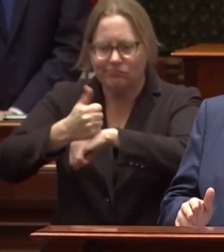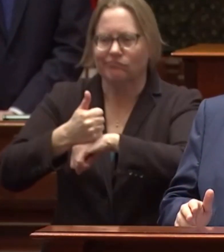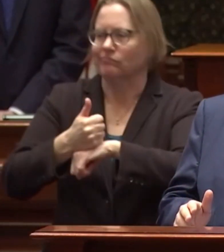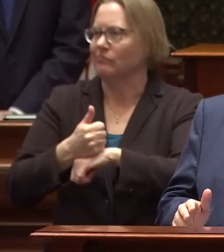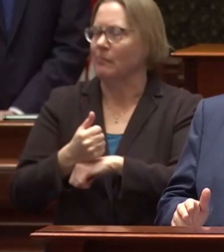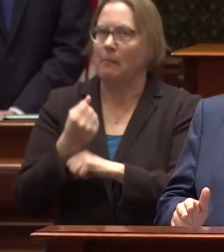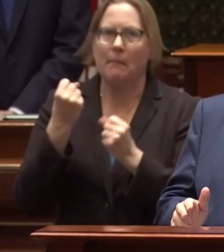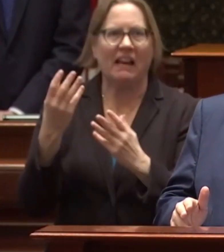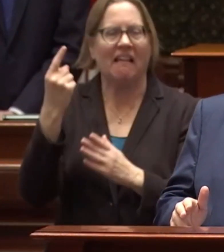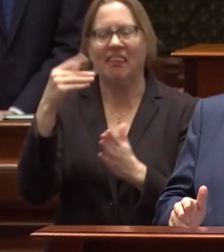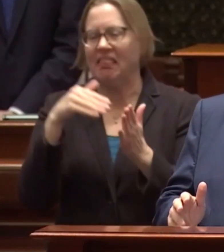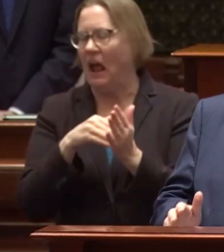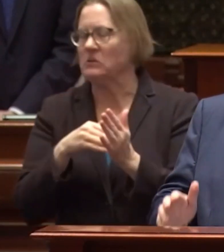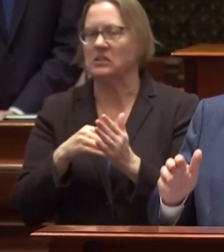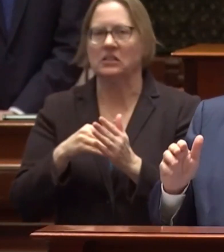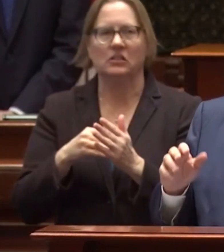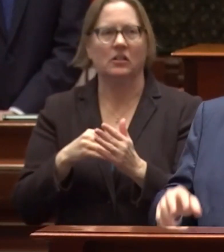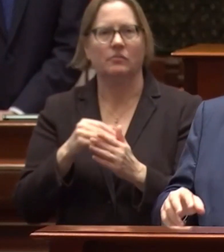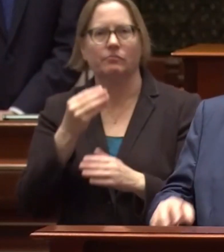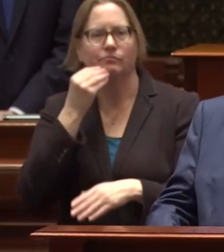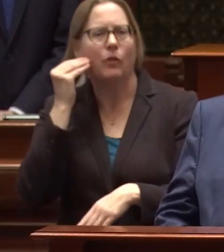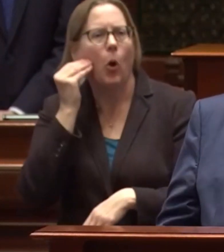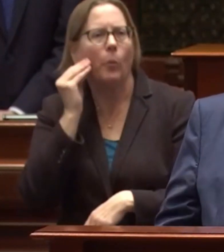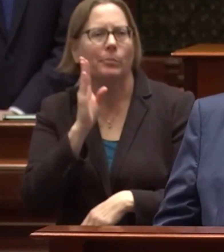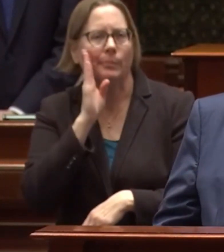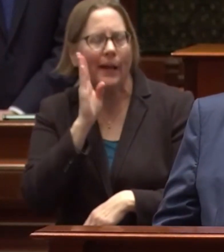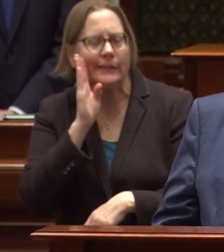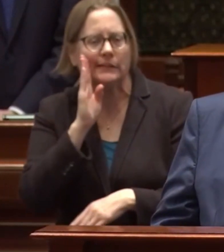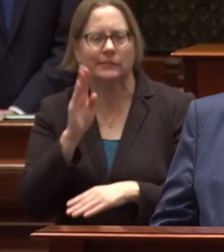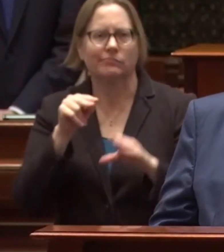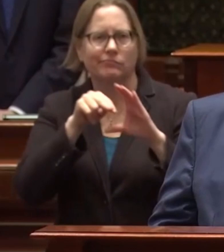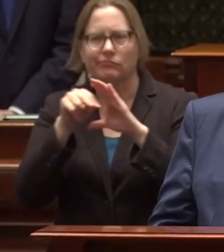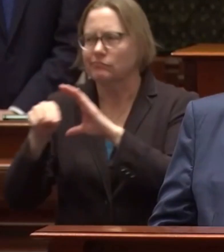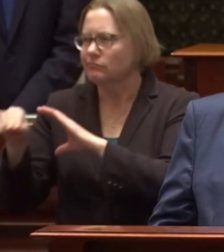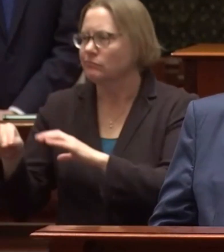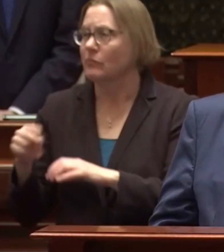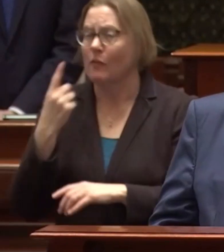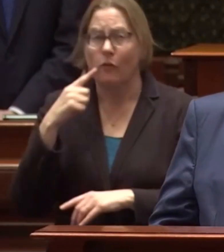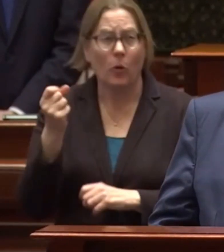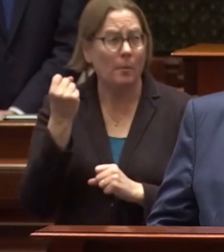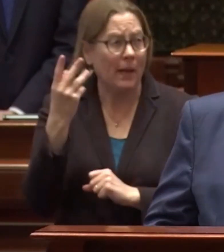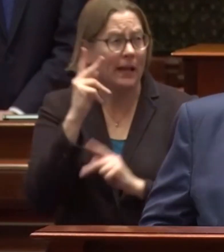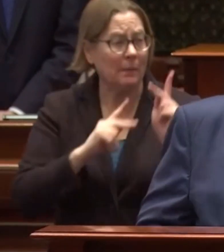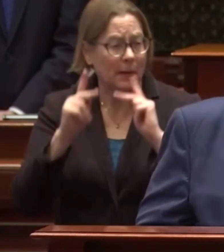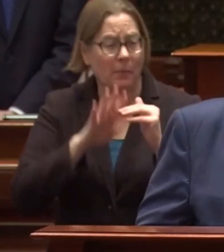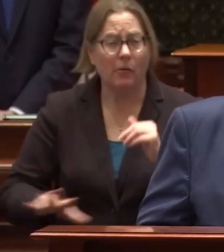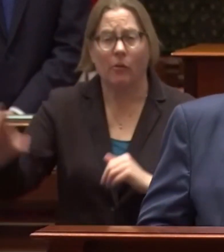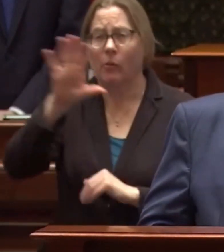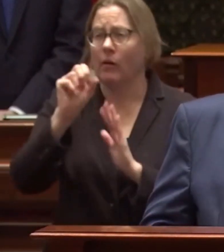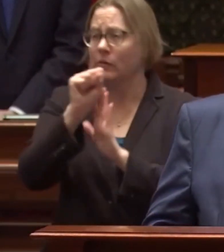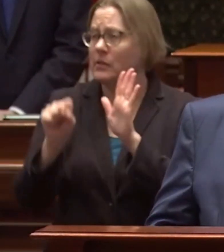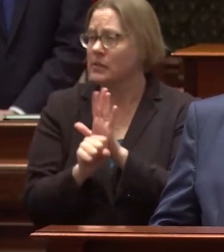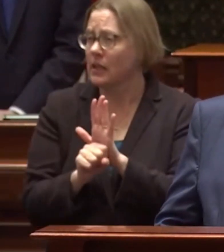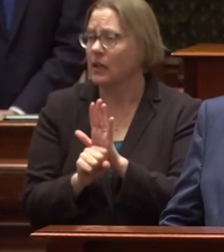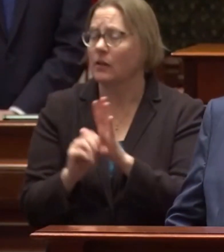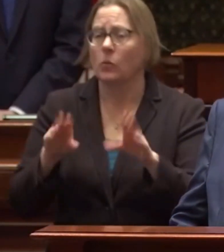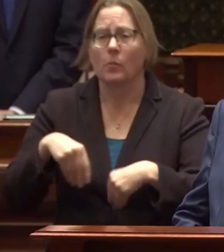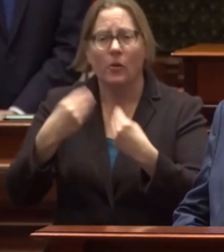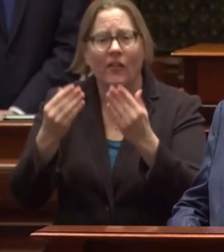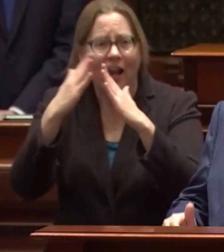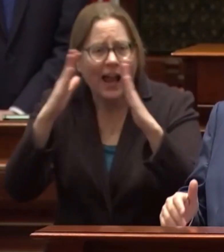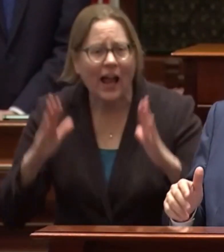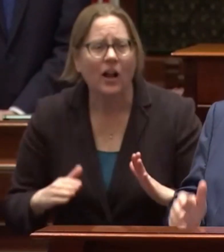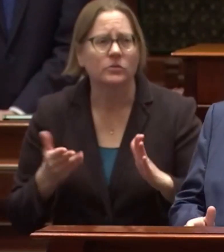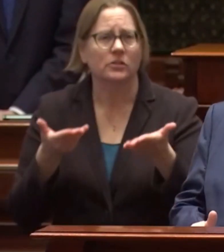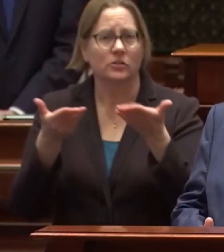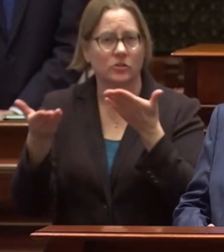beds for longtime Illinois residents across this state. We provided housing and